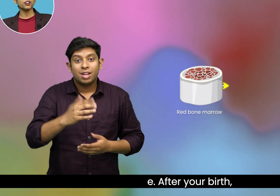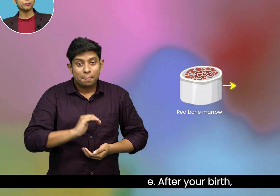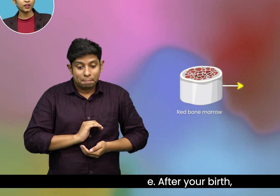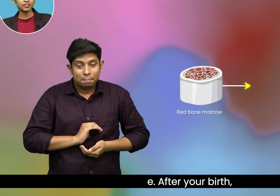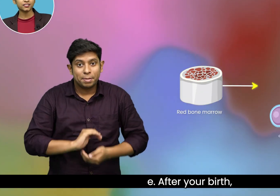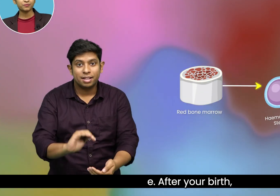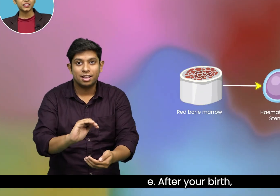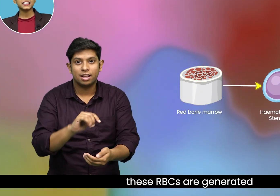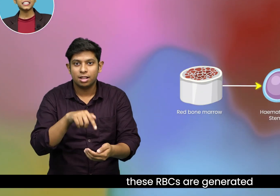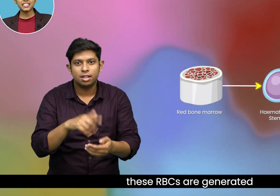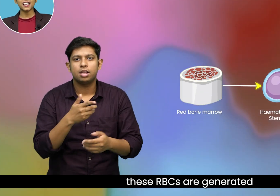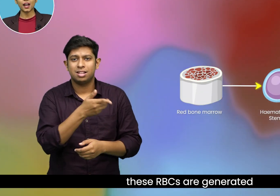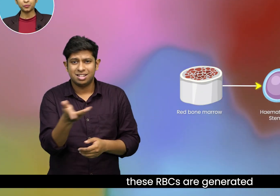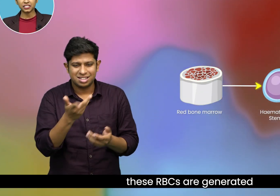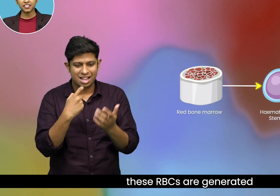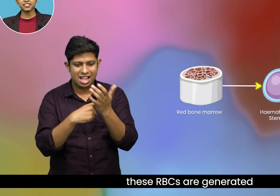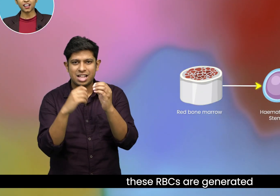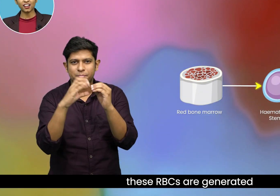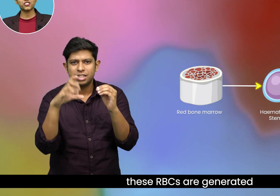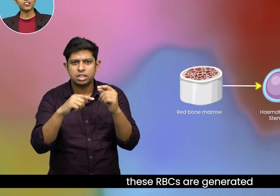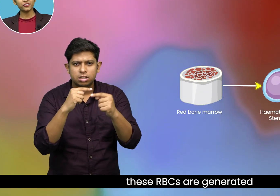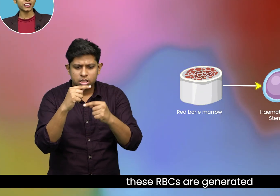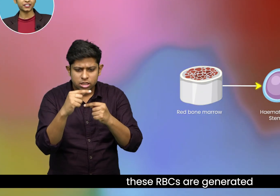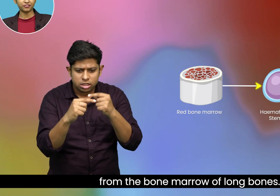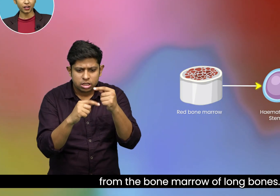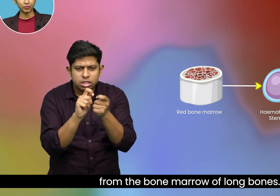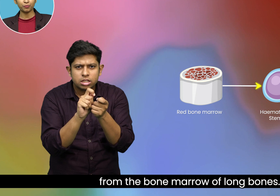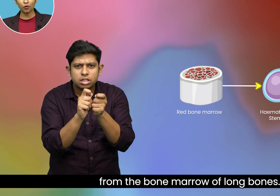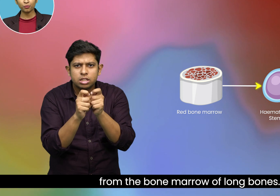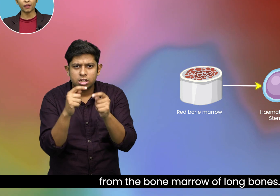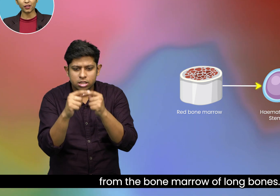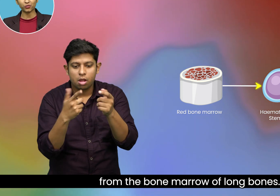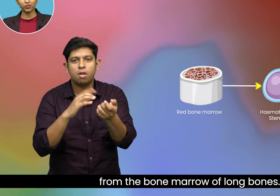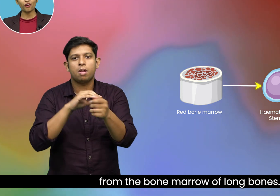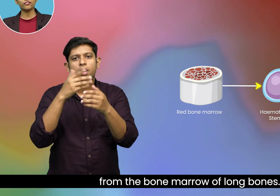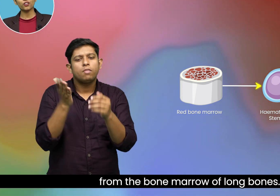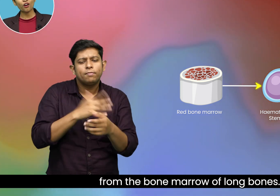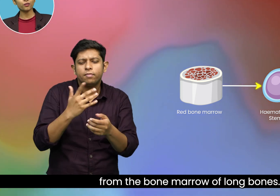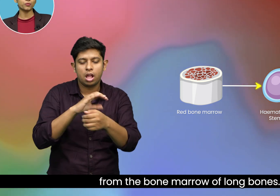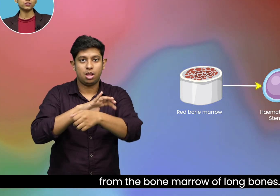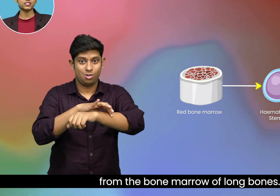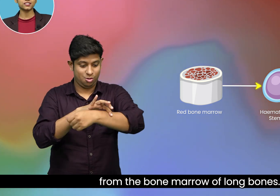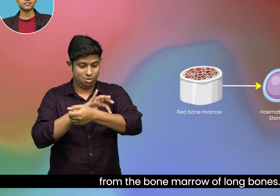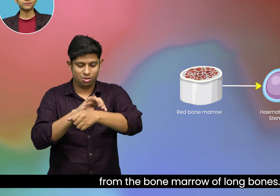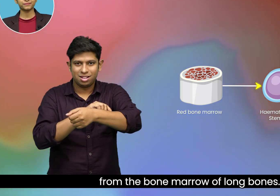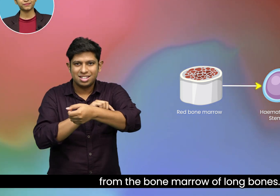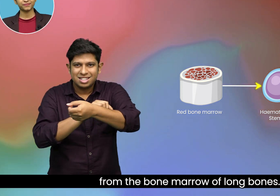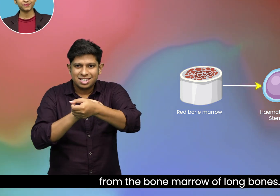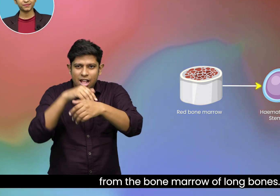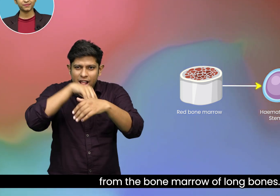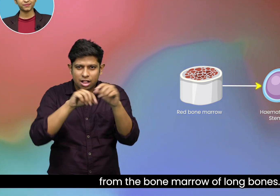After your birth, these RBCs are generated from the bone marrow of long bones.